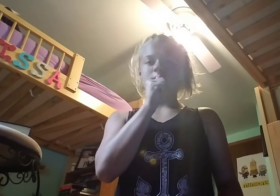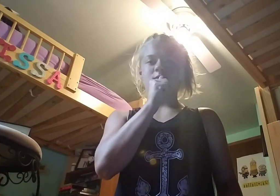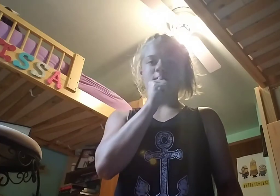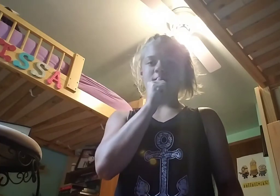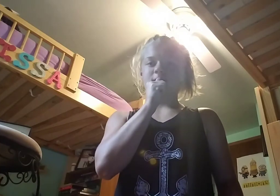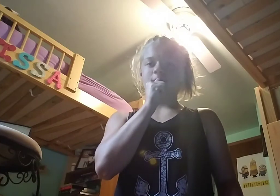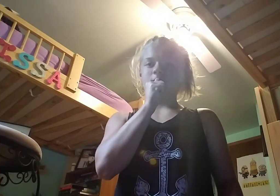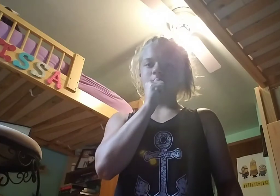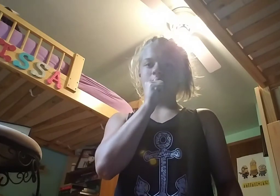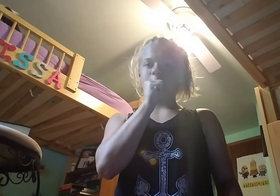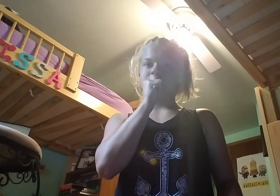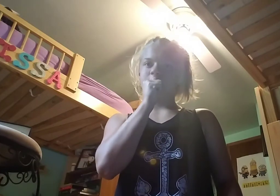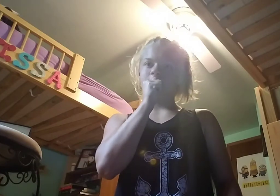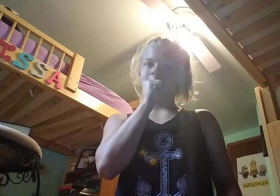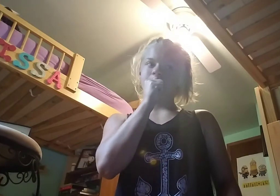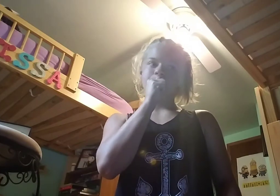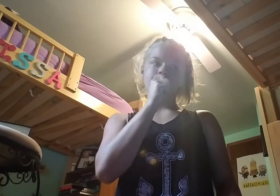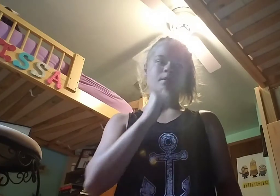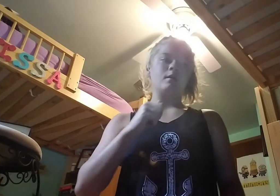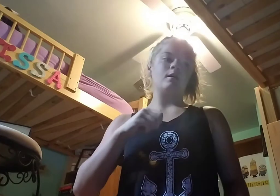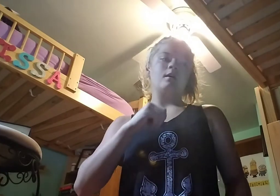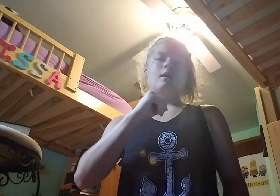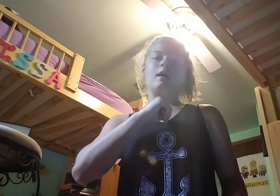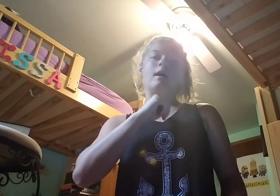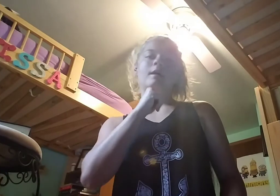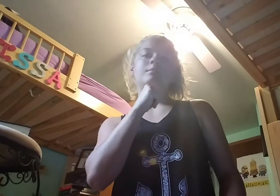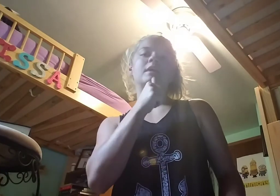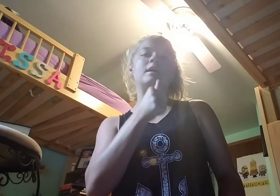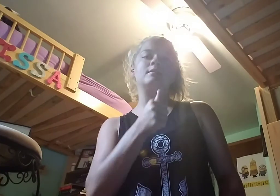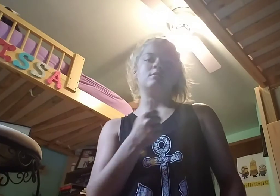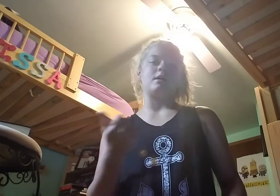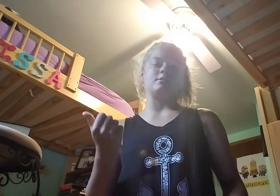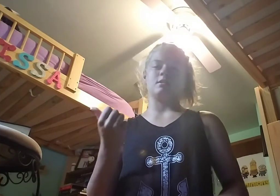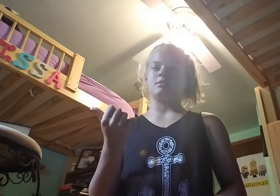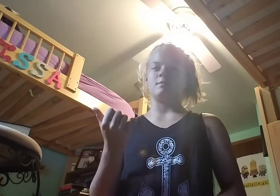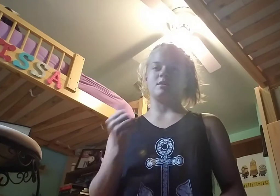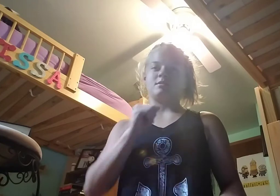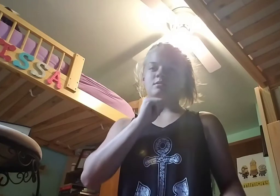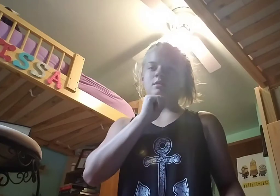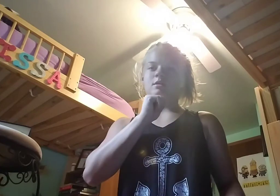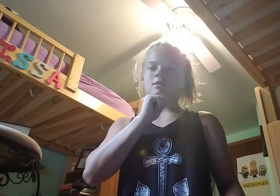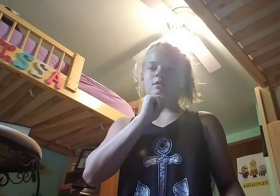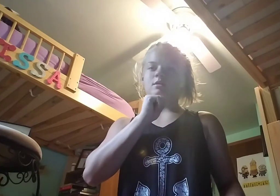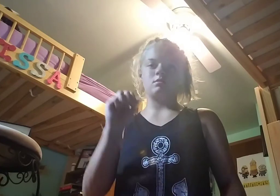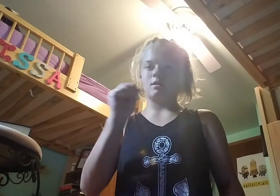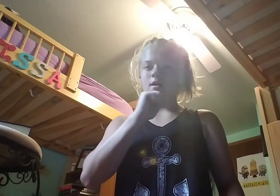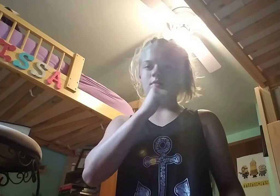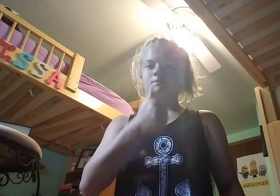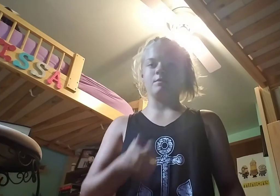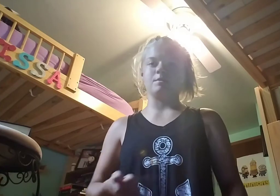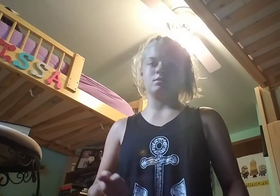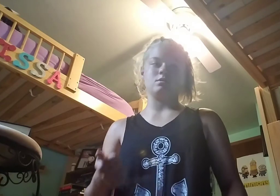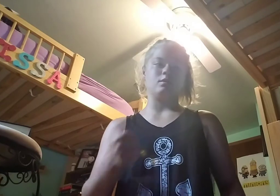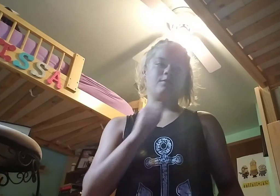and you're like kind of like trying to keep your secret in. I'm not, so not is like the same sign as don't. Just A hand and flick